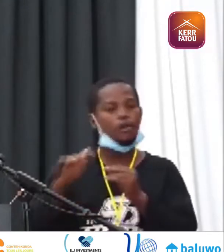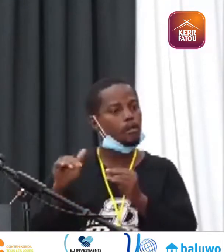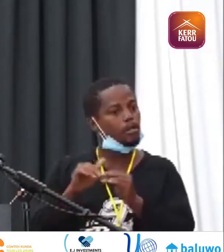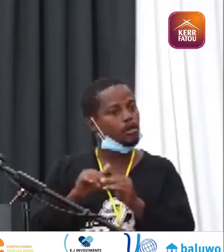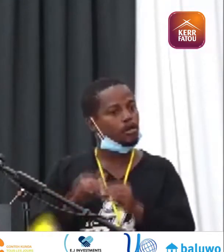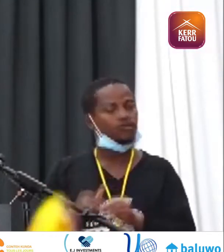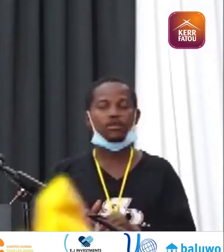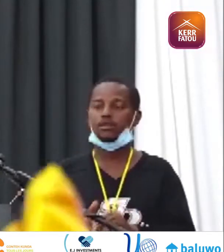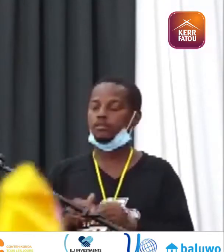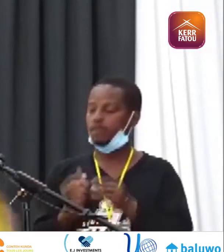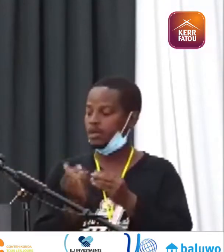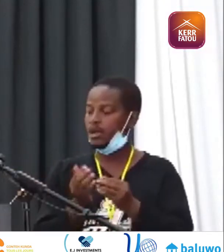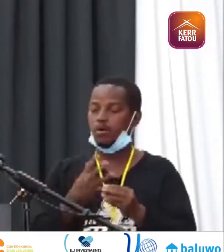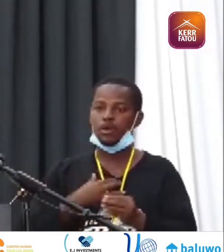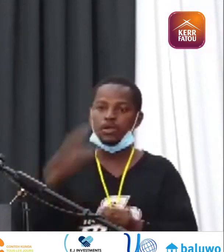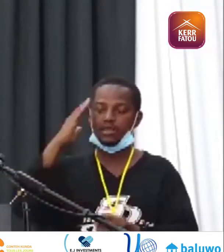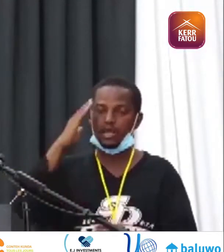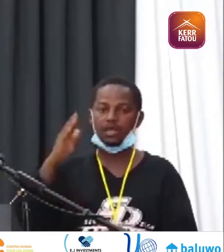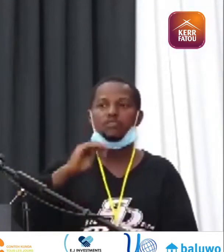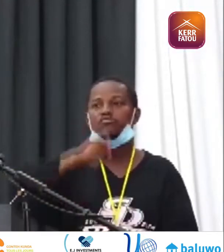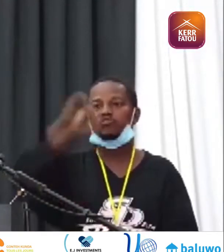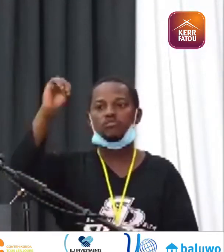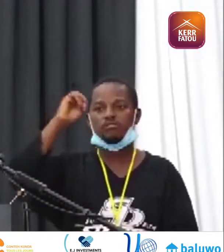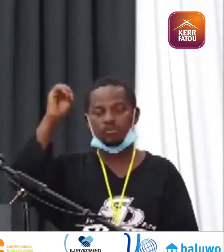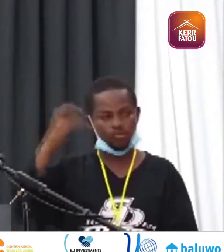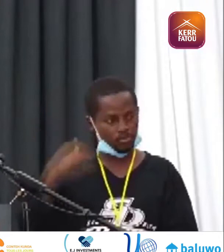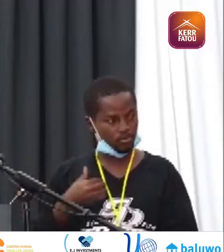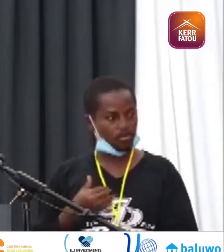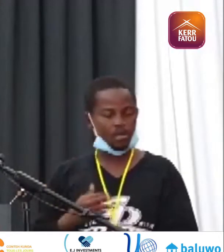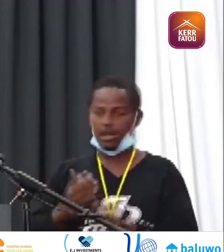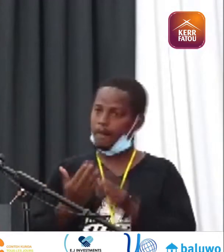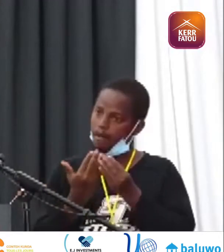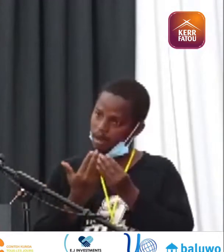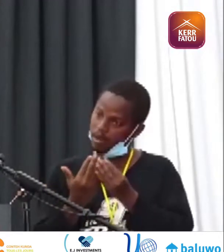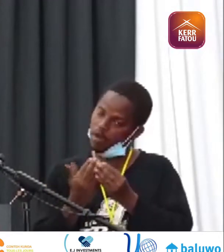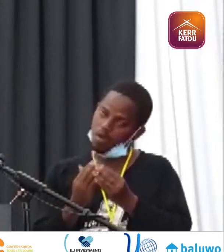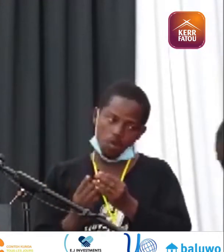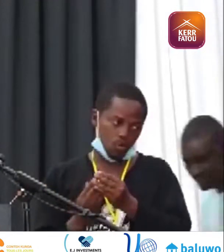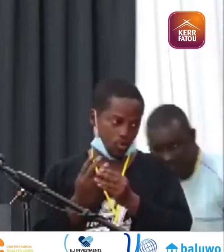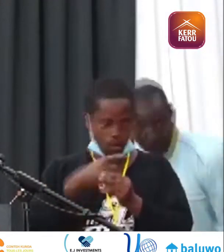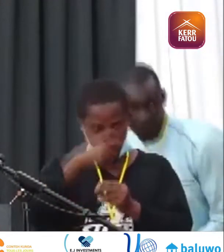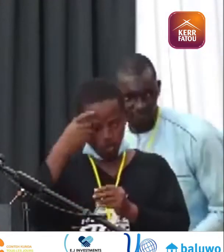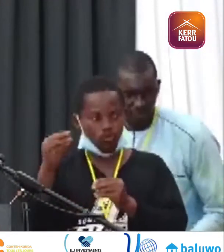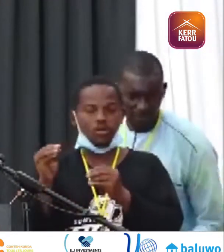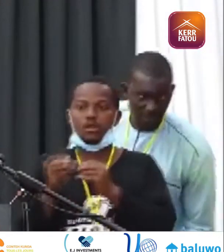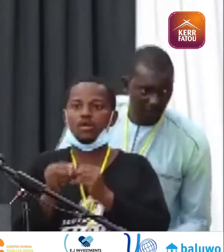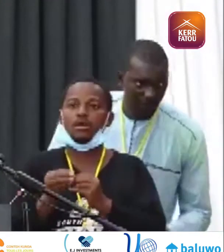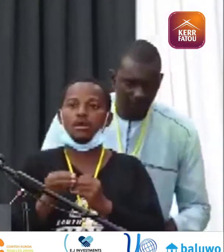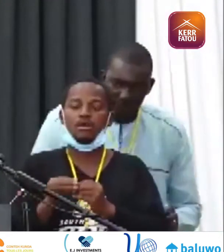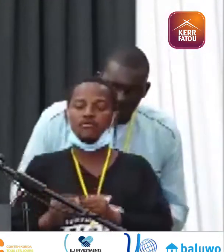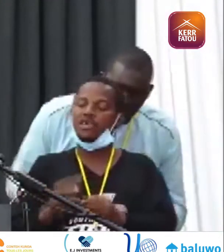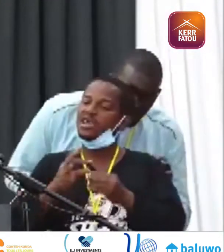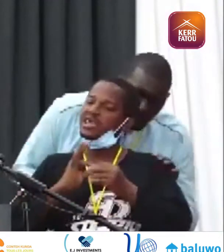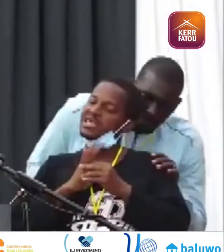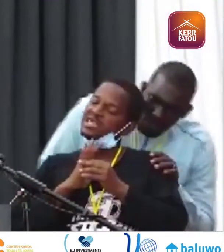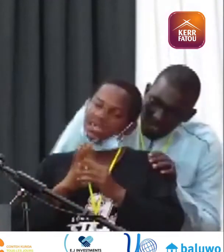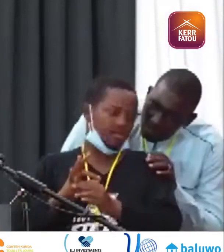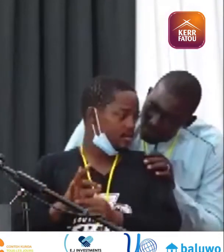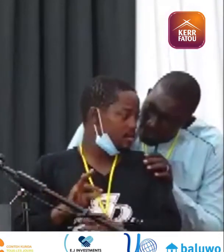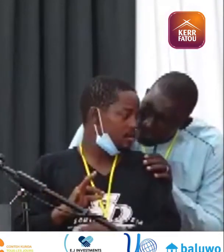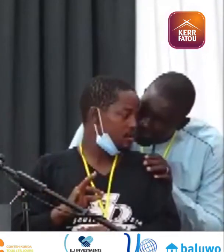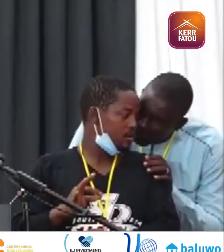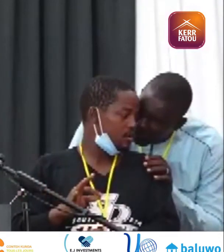party, I want to thank the diaspora and pray that we continue to work together for the interests of our